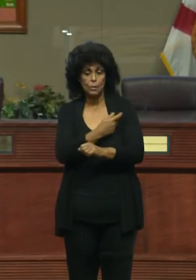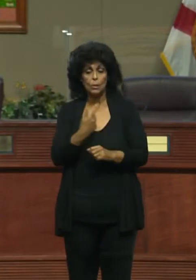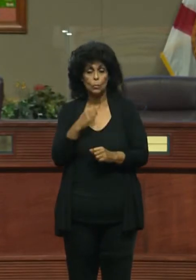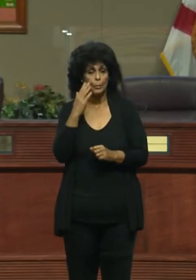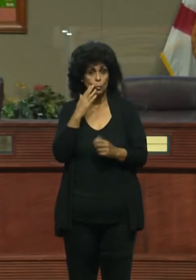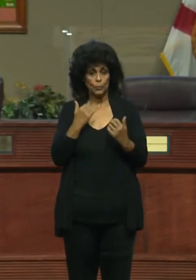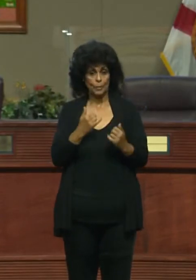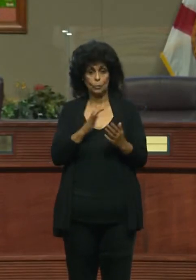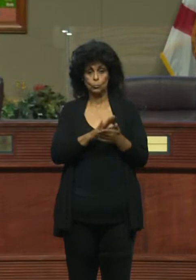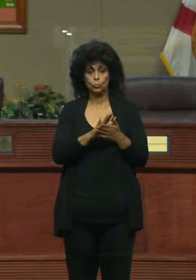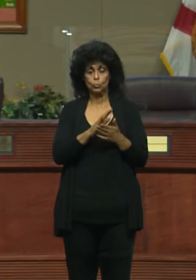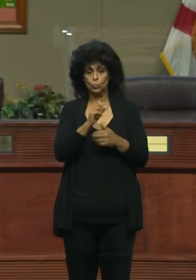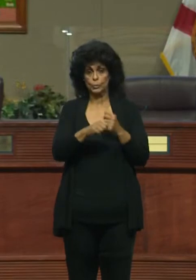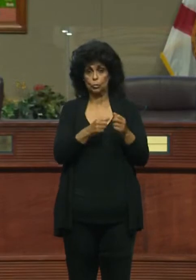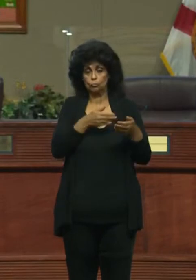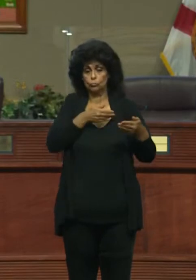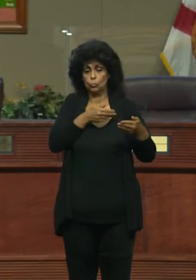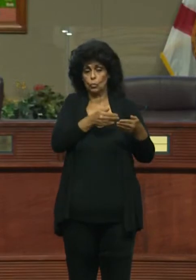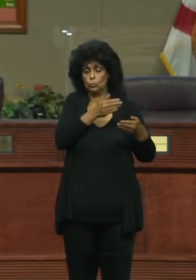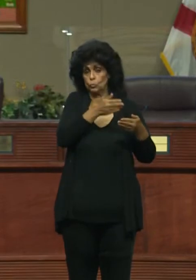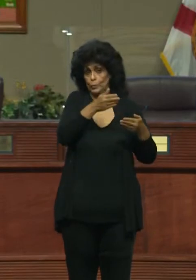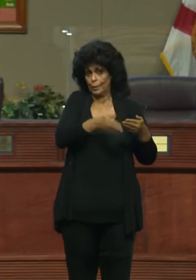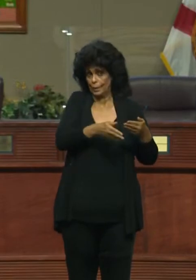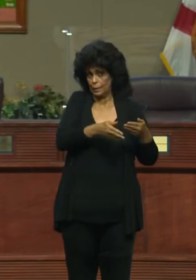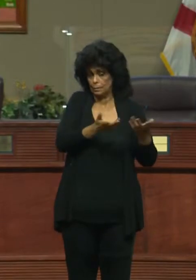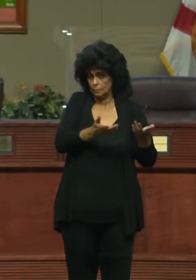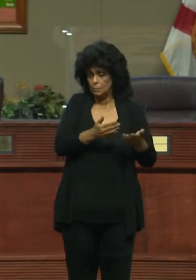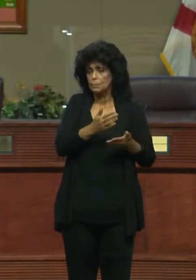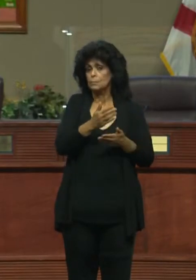children some are going to be playing catch up. Orange